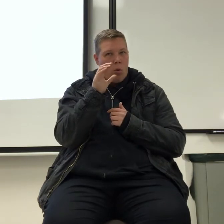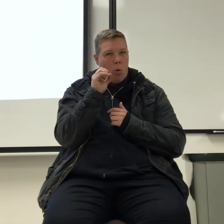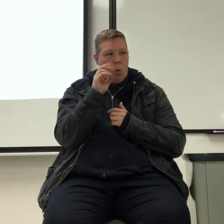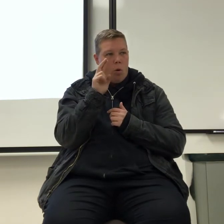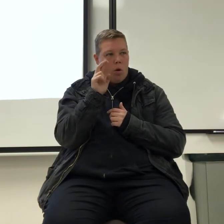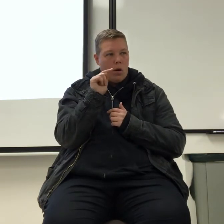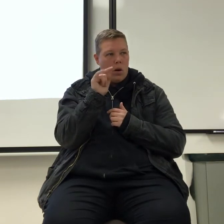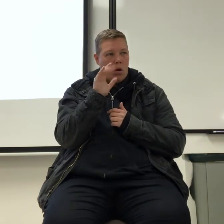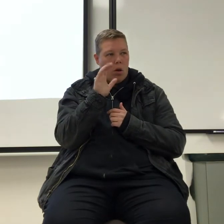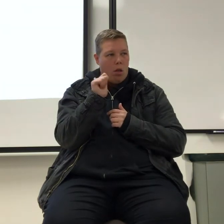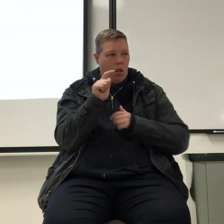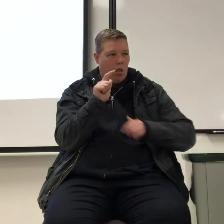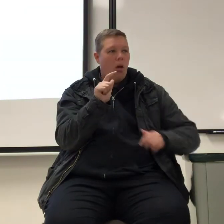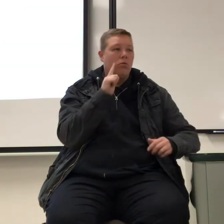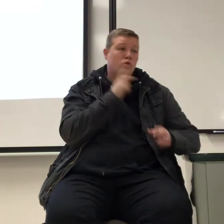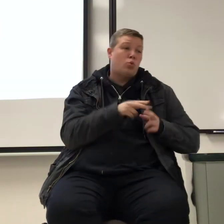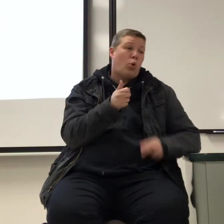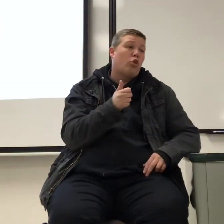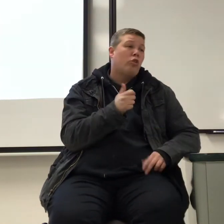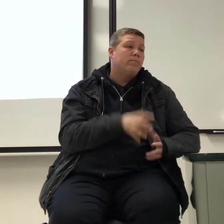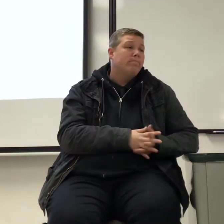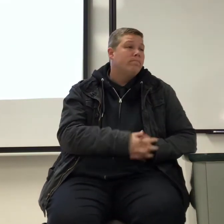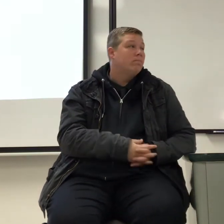Corticals are shorter.